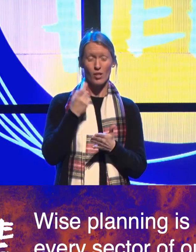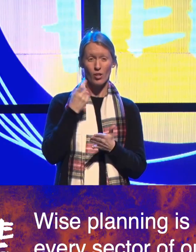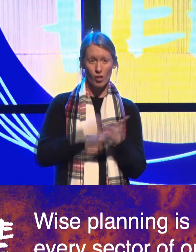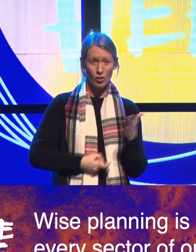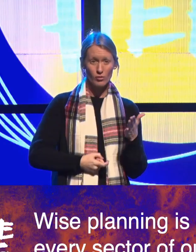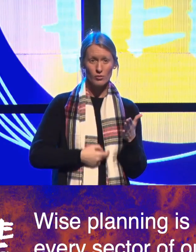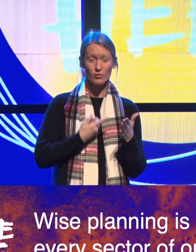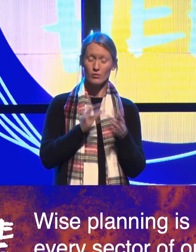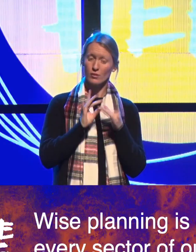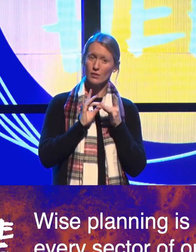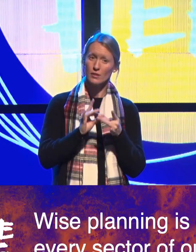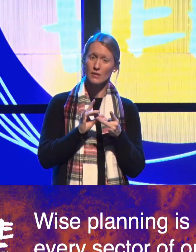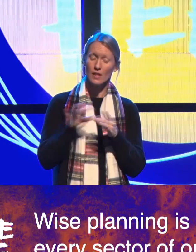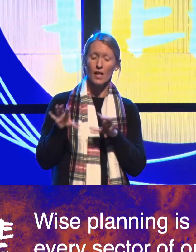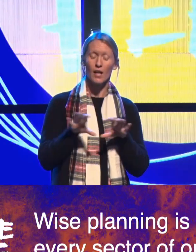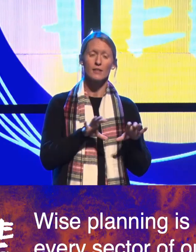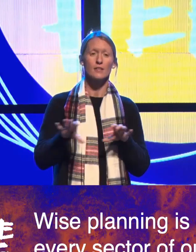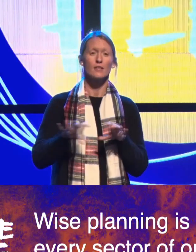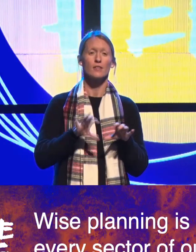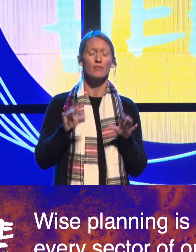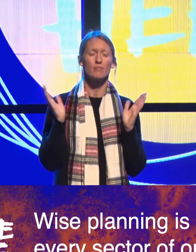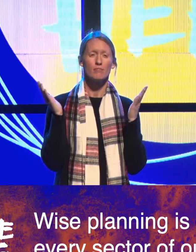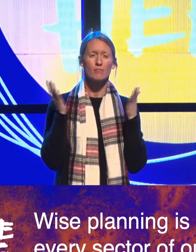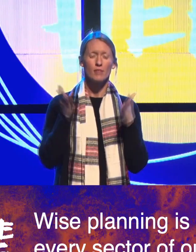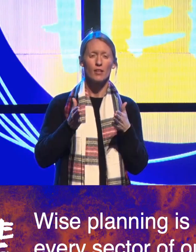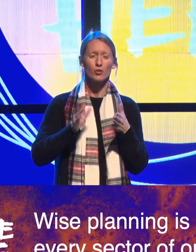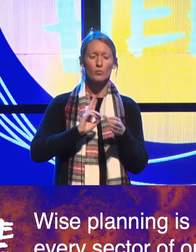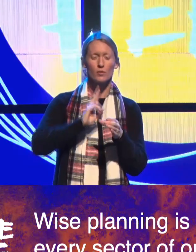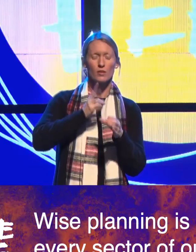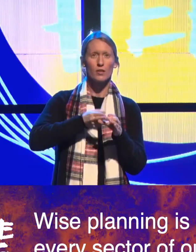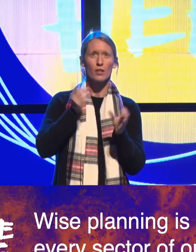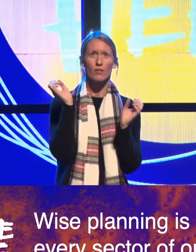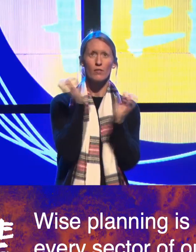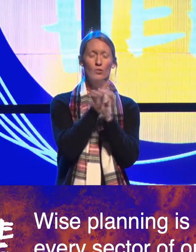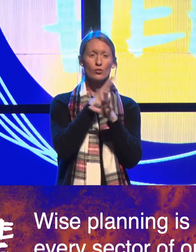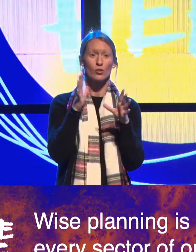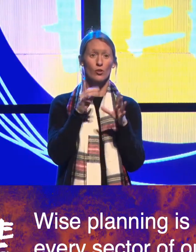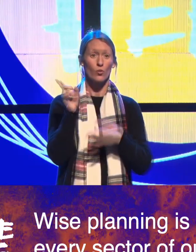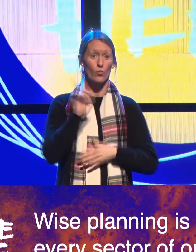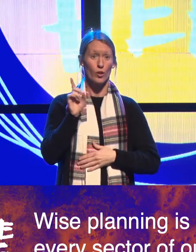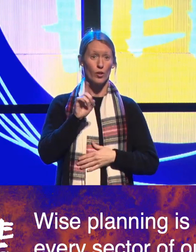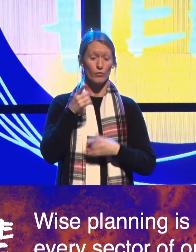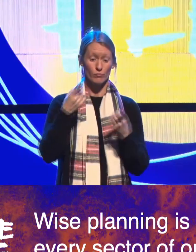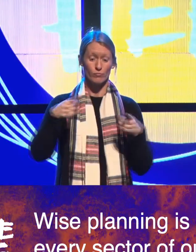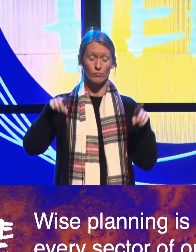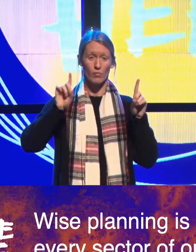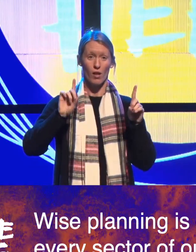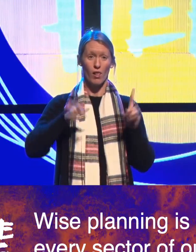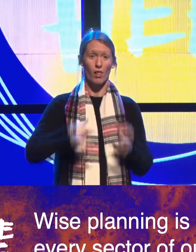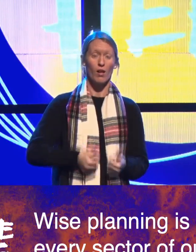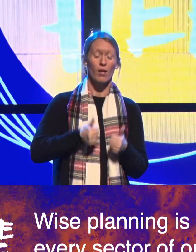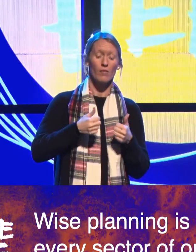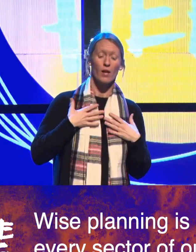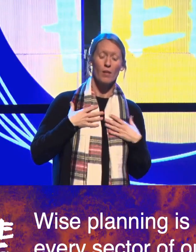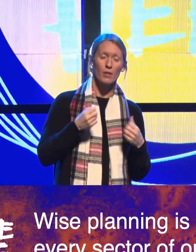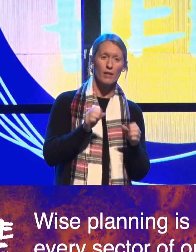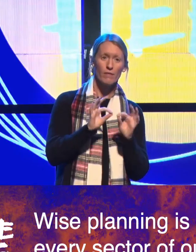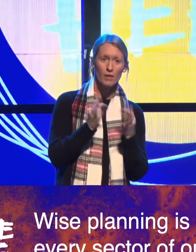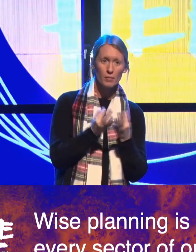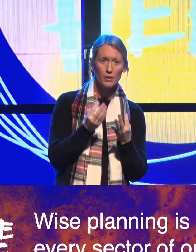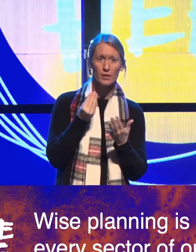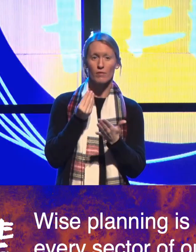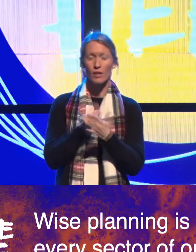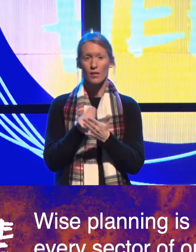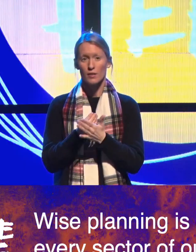to that active engagement, to vision, to where you want to be in life. You want a healthy family, you want healthy finances, you want